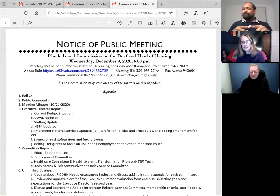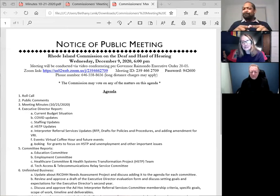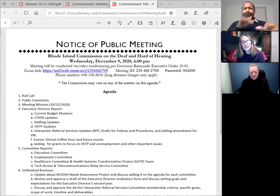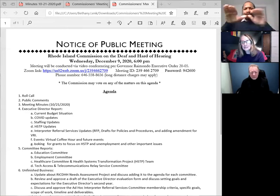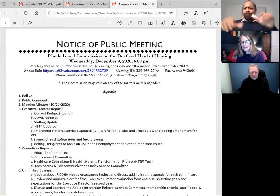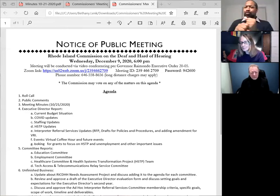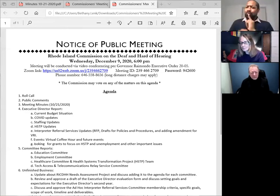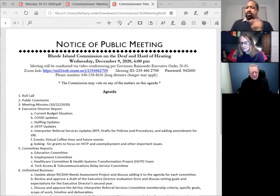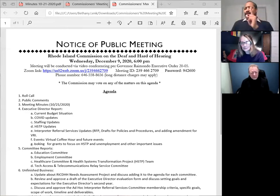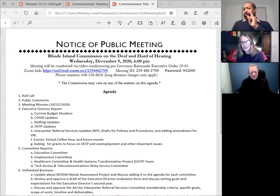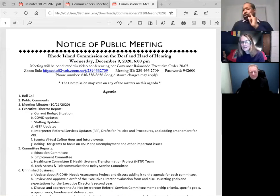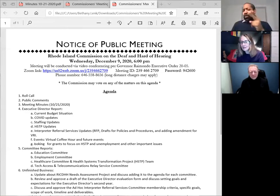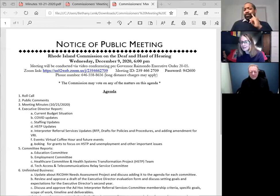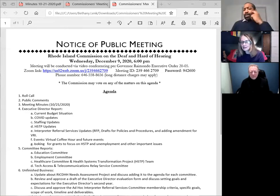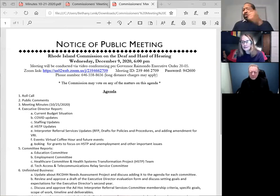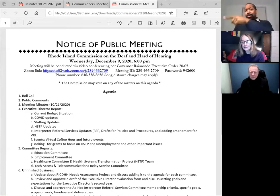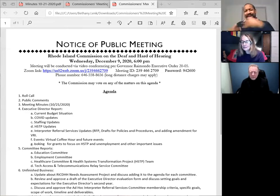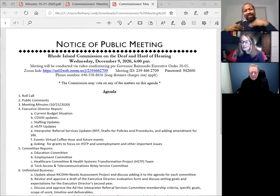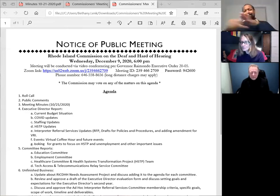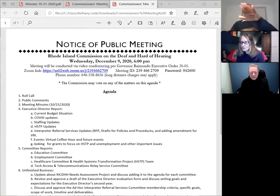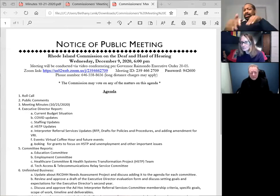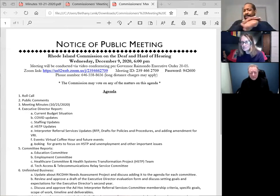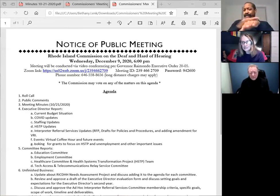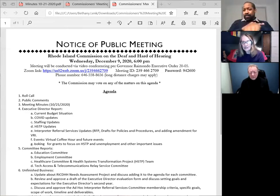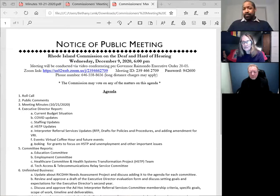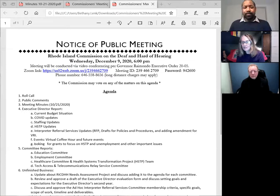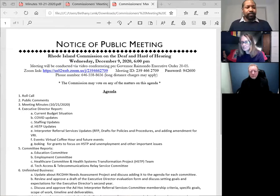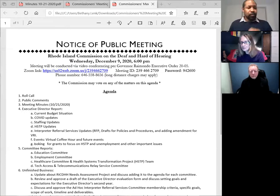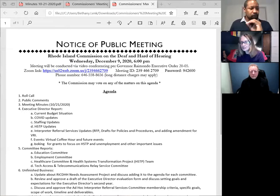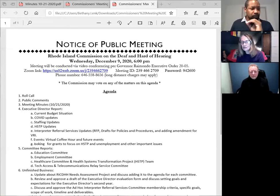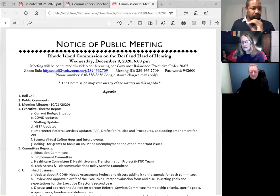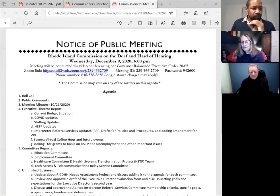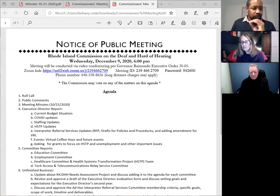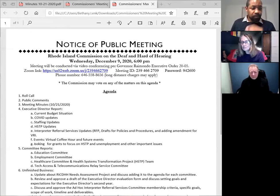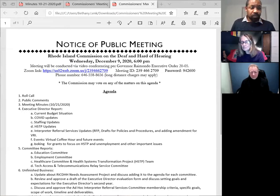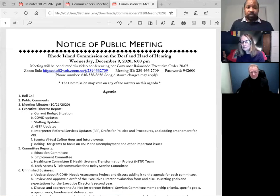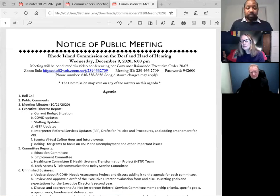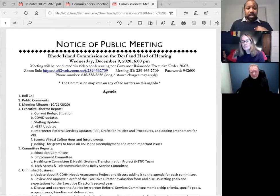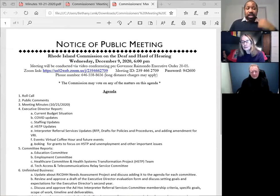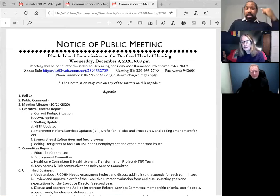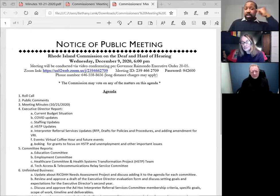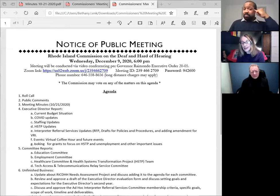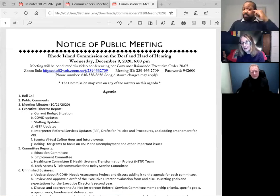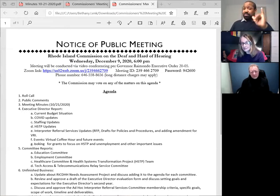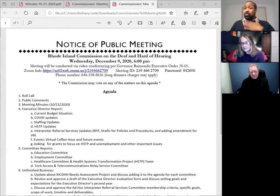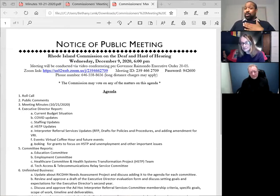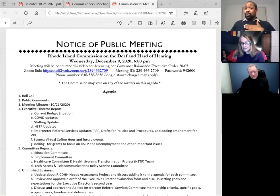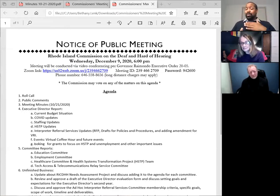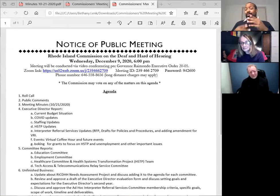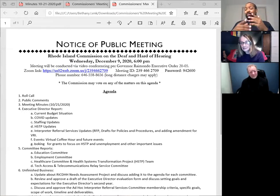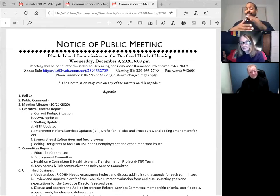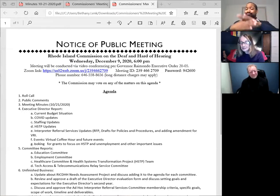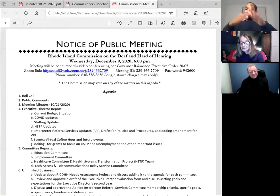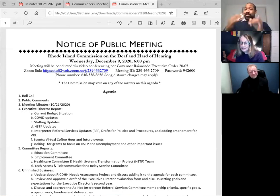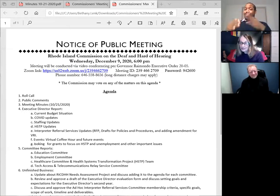changes need to happen, and especially for deaf, blind, and hard of hearing people when it comes to access.